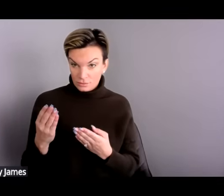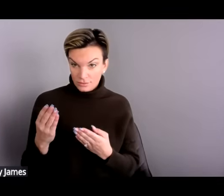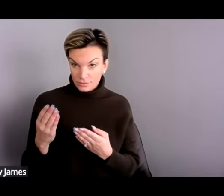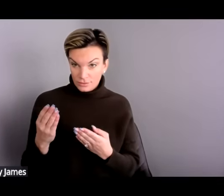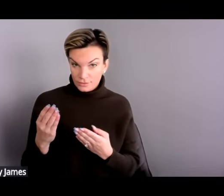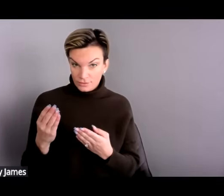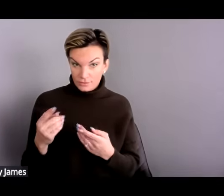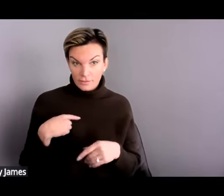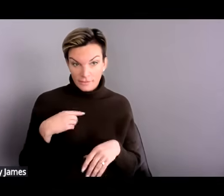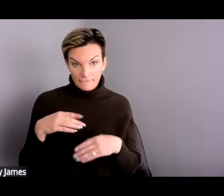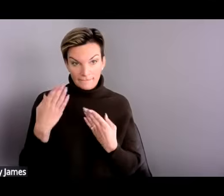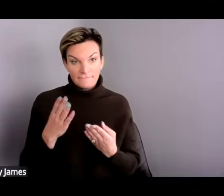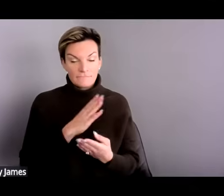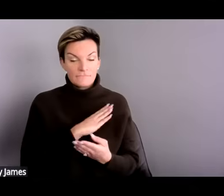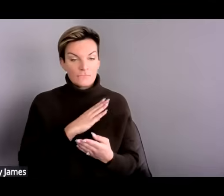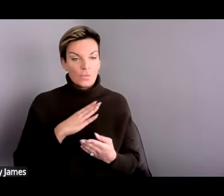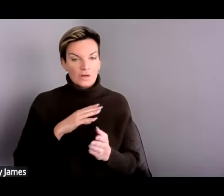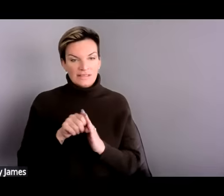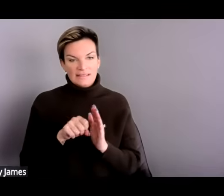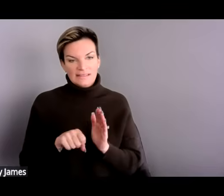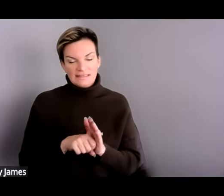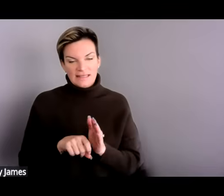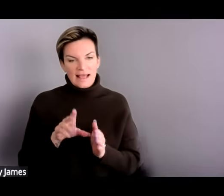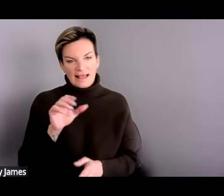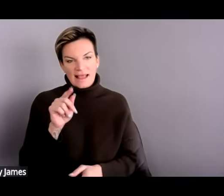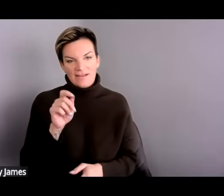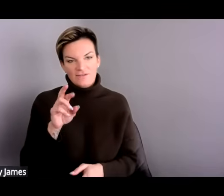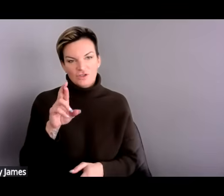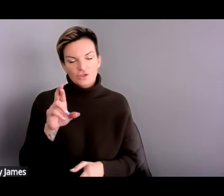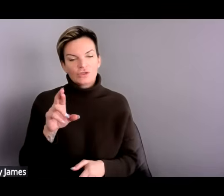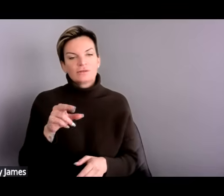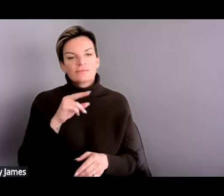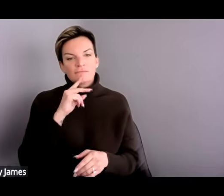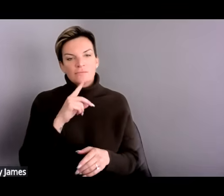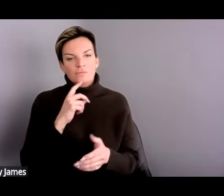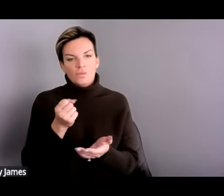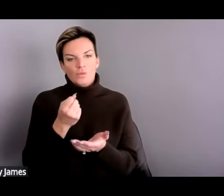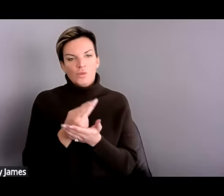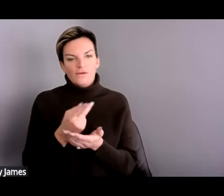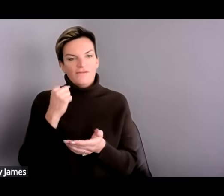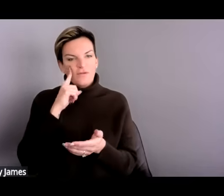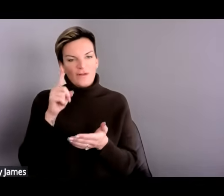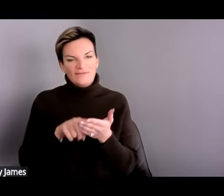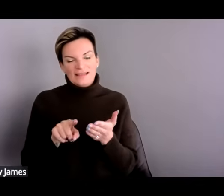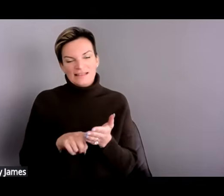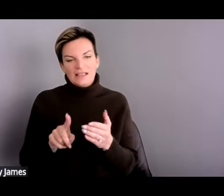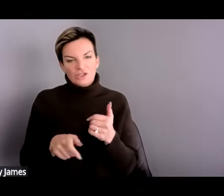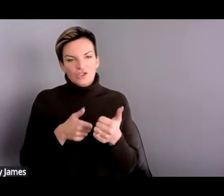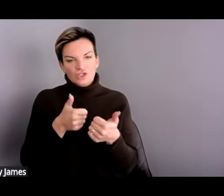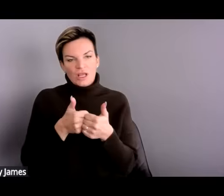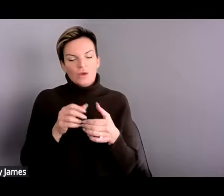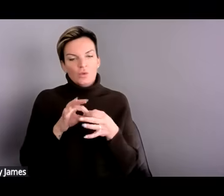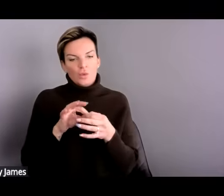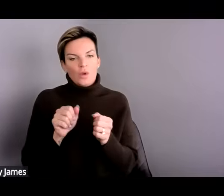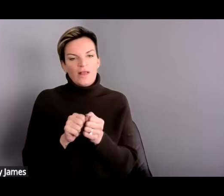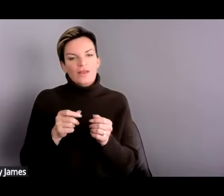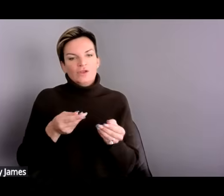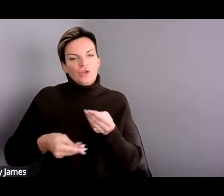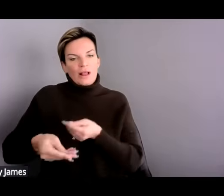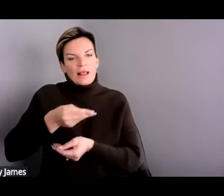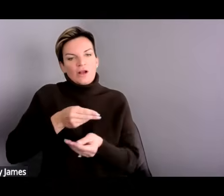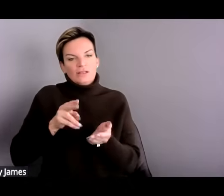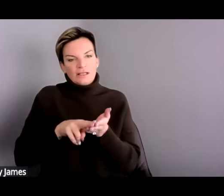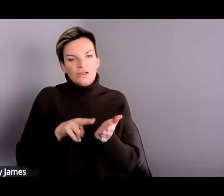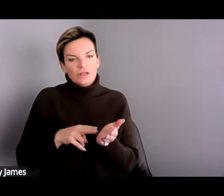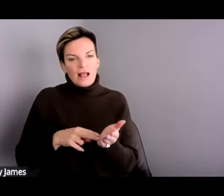I move that the Board of State Canvassers approve the procedure for investigating challenges regarding circulator signatures. Further,